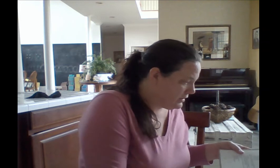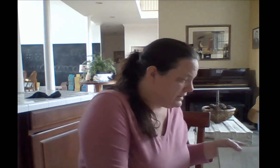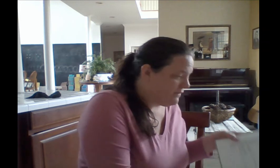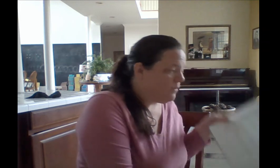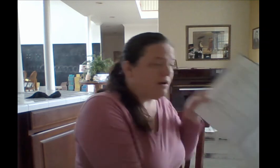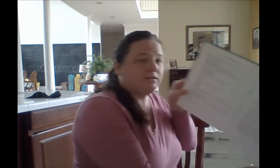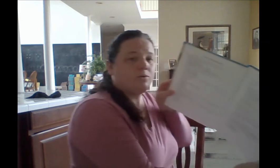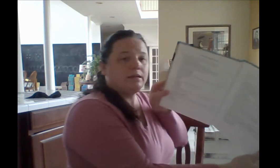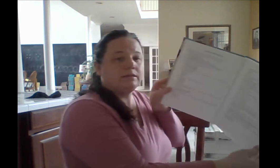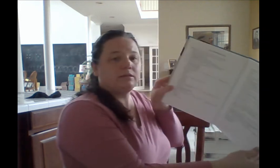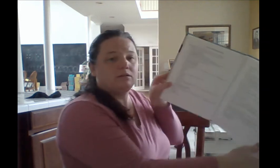There's a deaf awareness quiz.